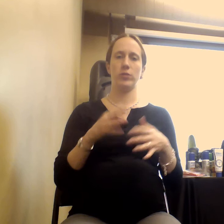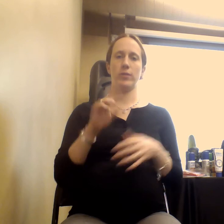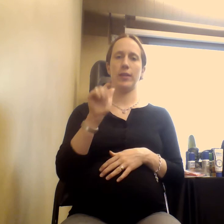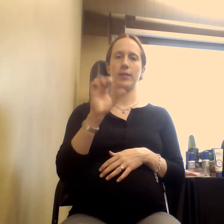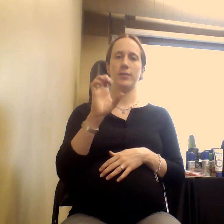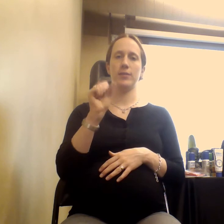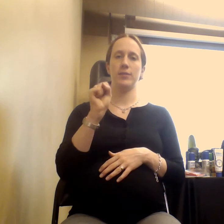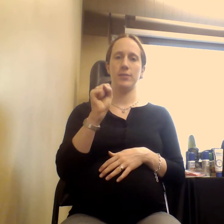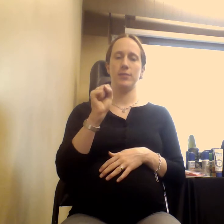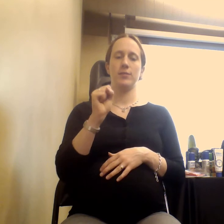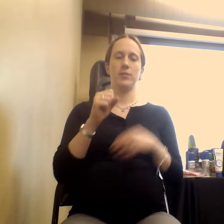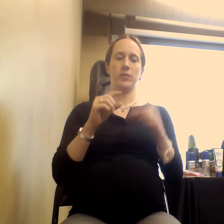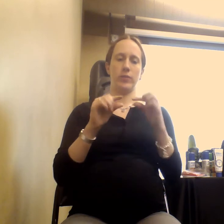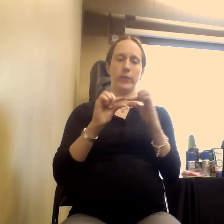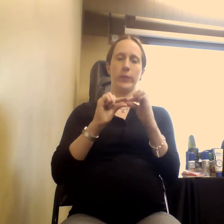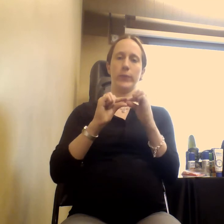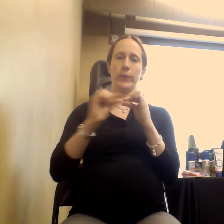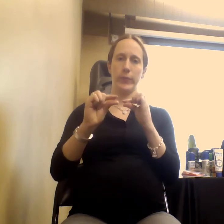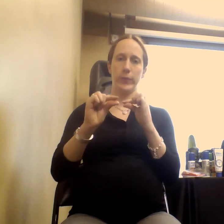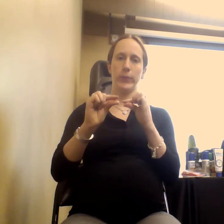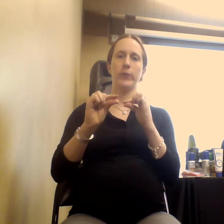easier.